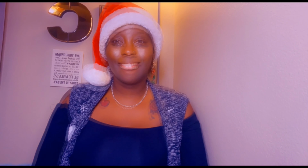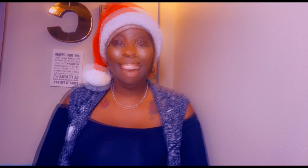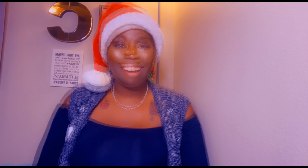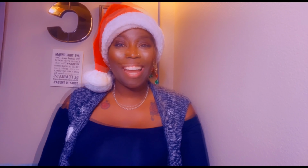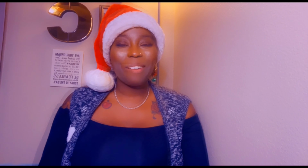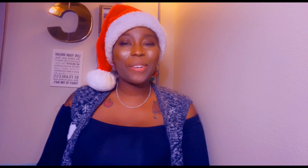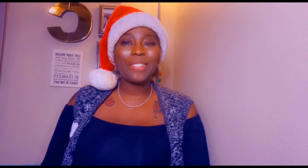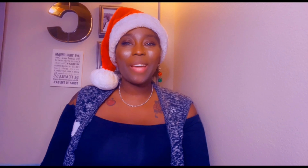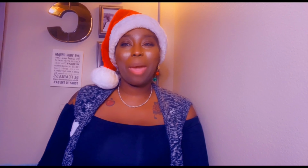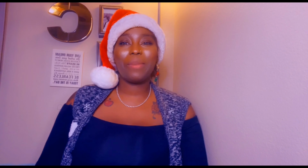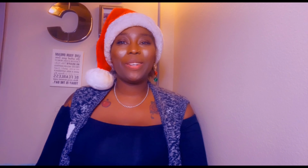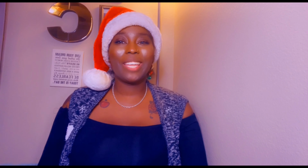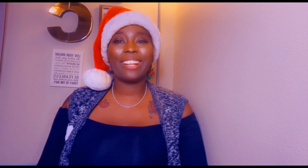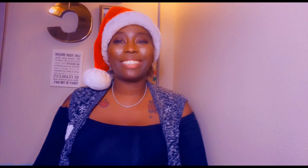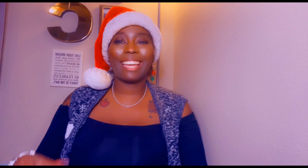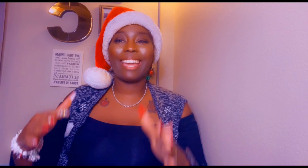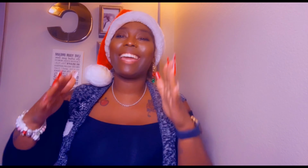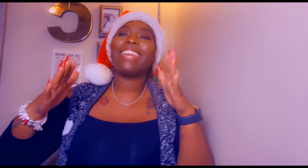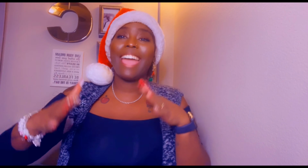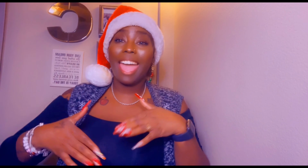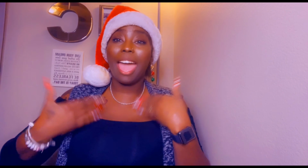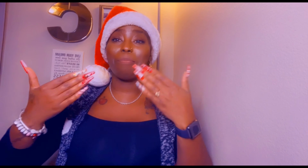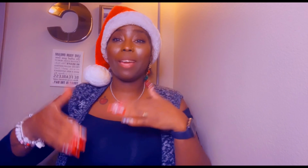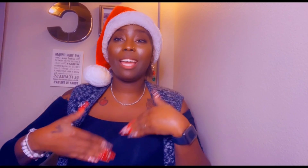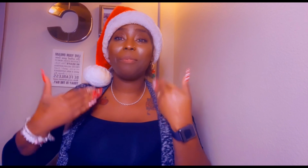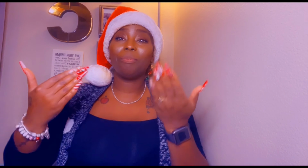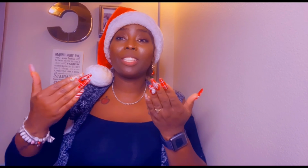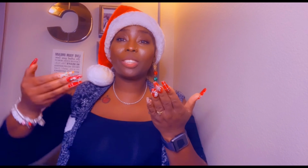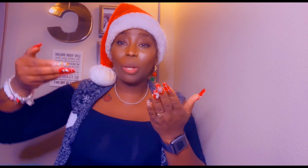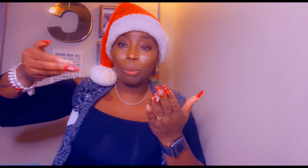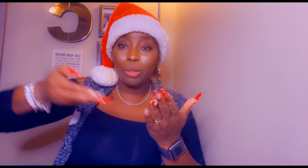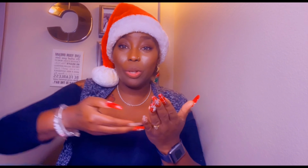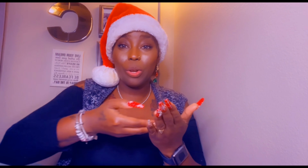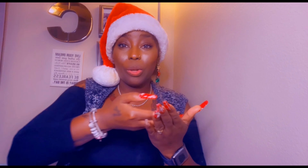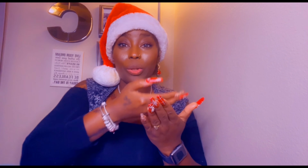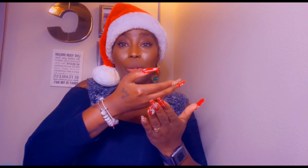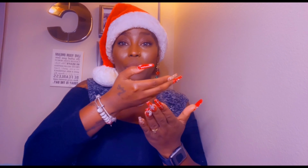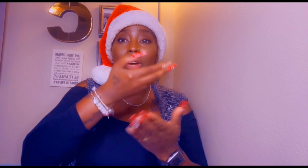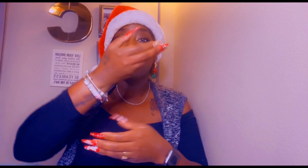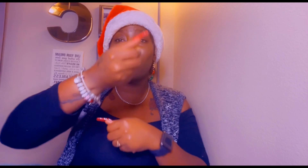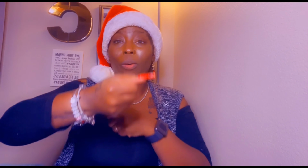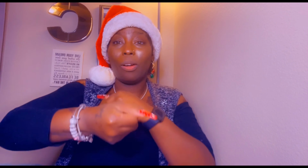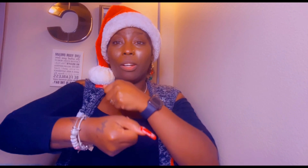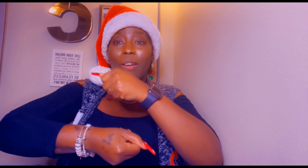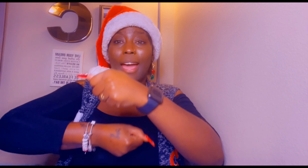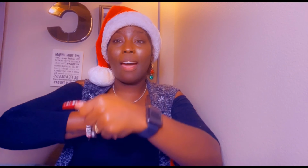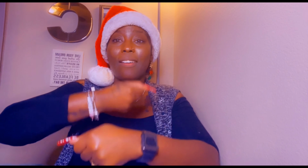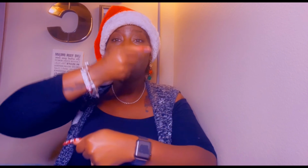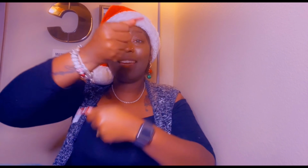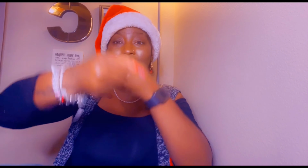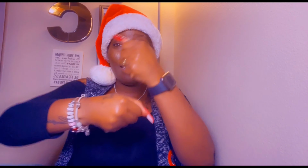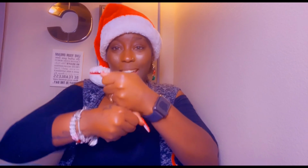All right, I'm going to do Happy New Year's again. Happy, scoop, new, roll around, year.